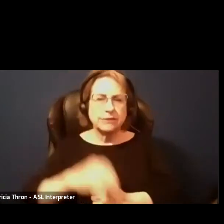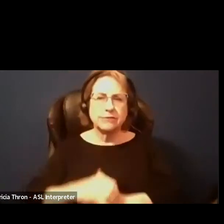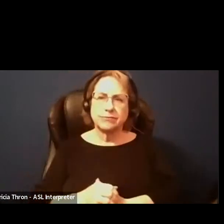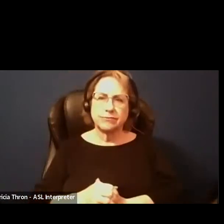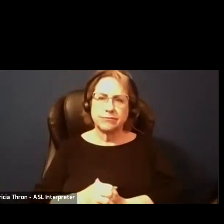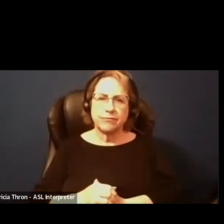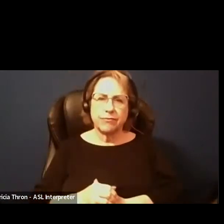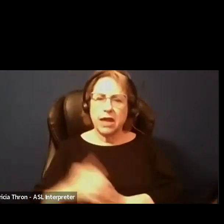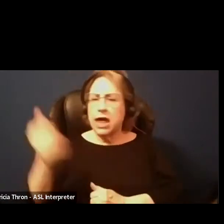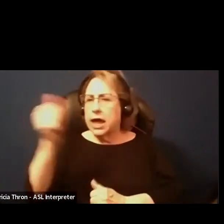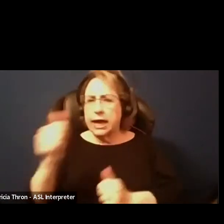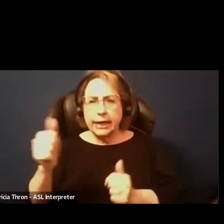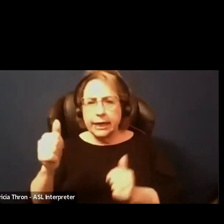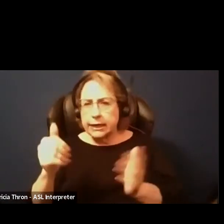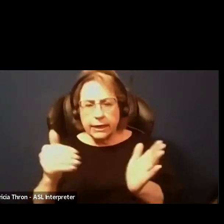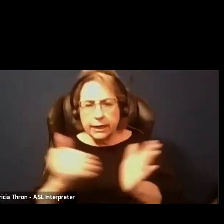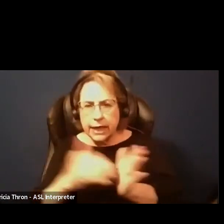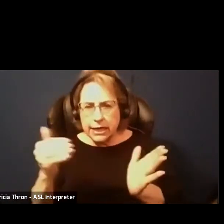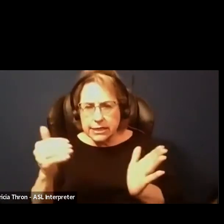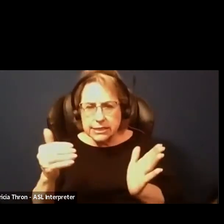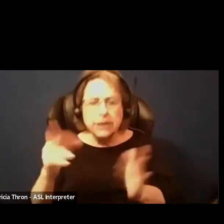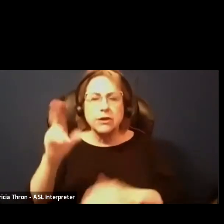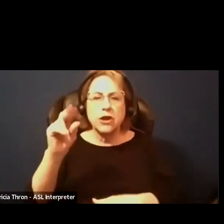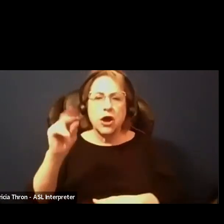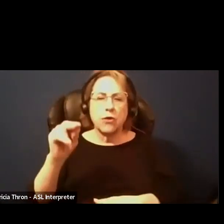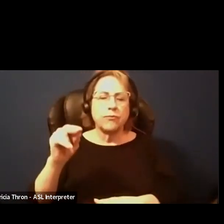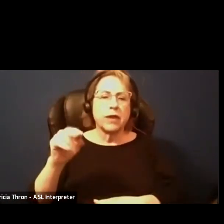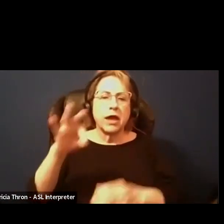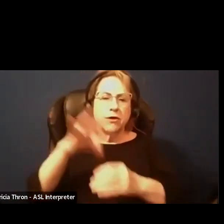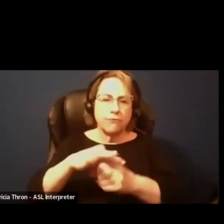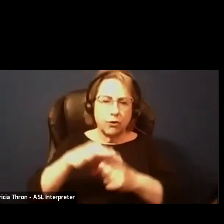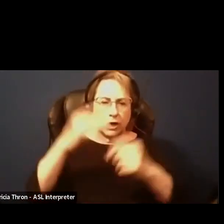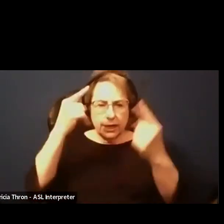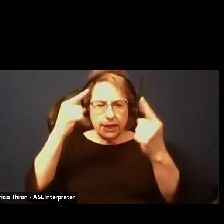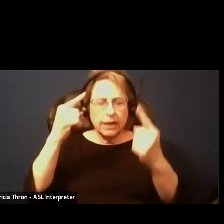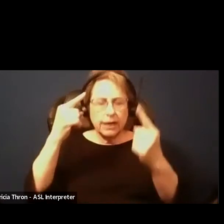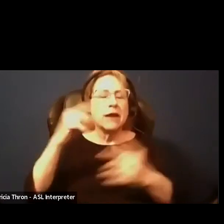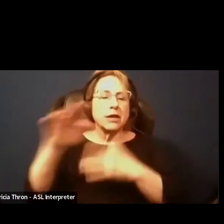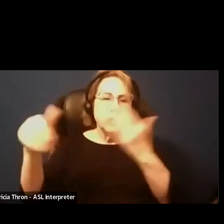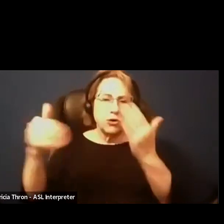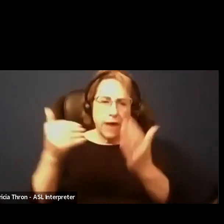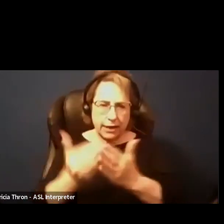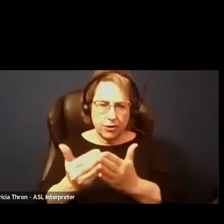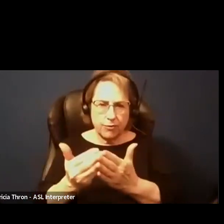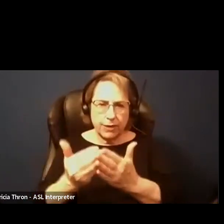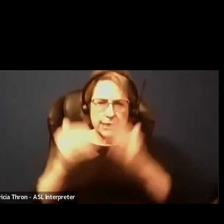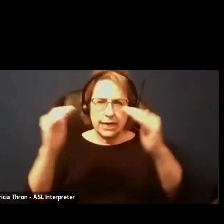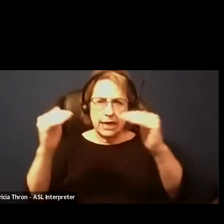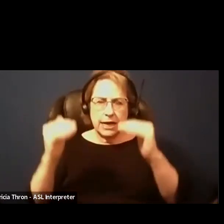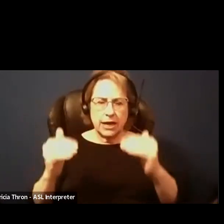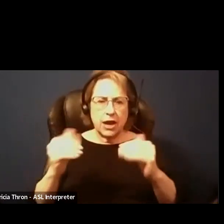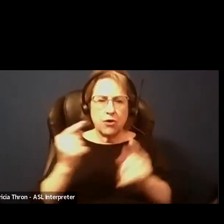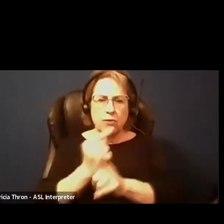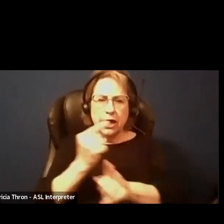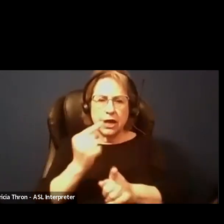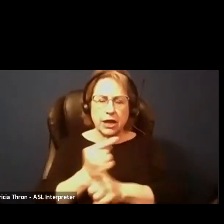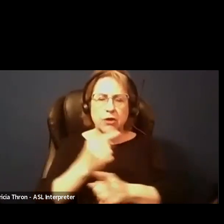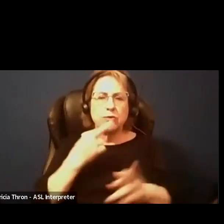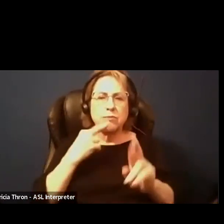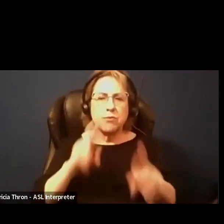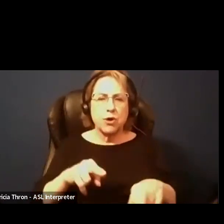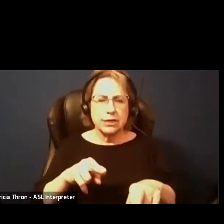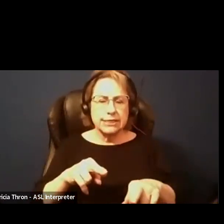Any nays? Hearing none, voted unanimously for consent agenda. Moving on to the next item, regular reports. Report of the